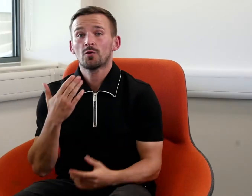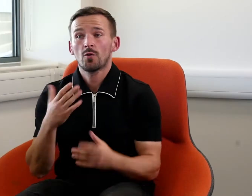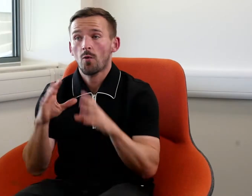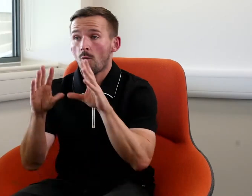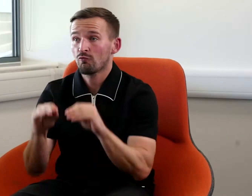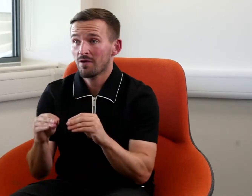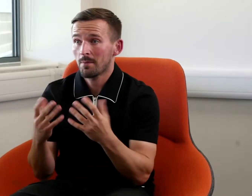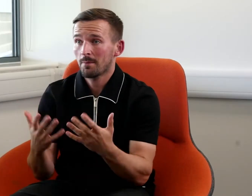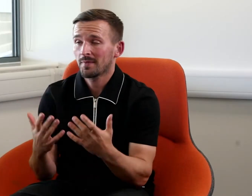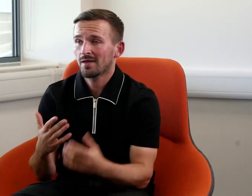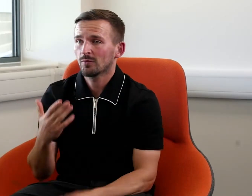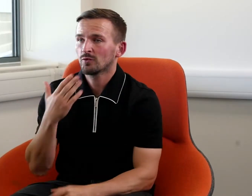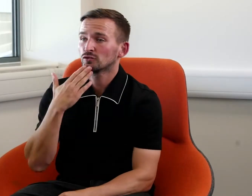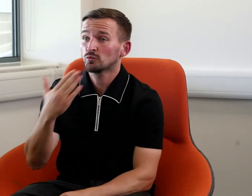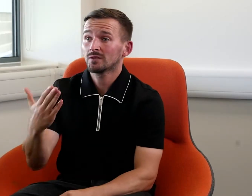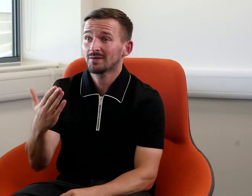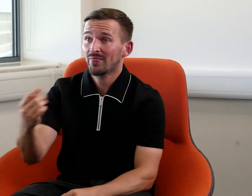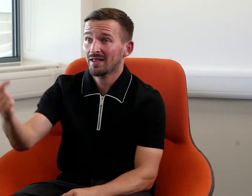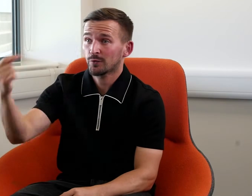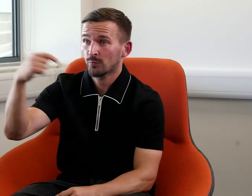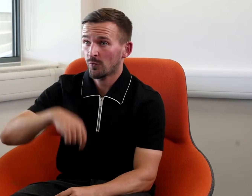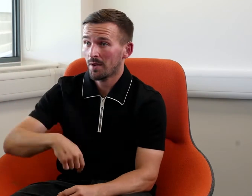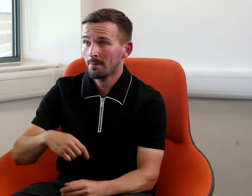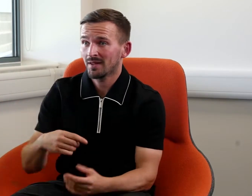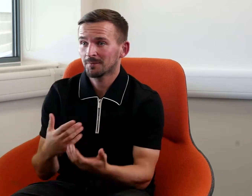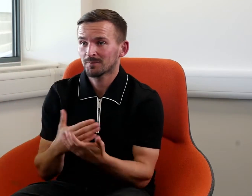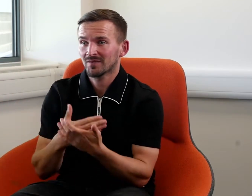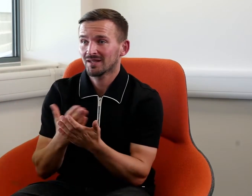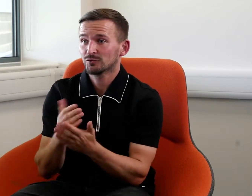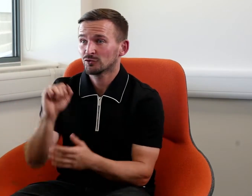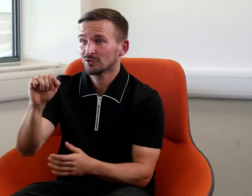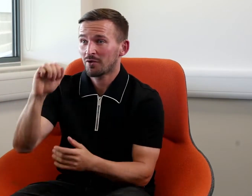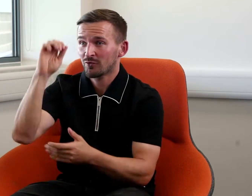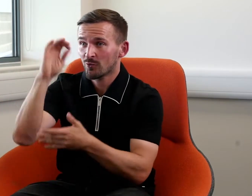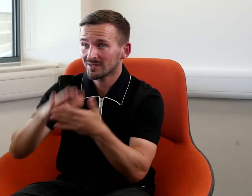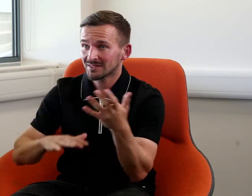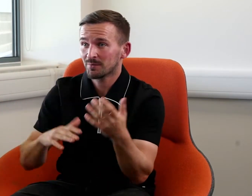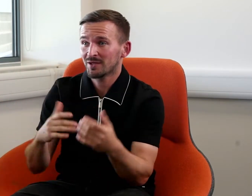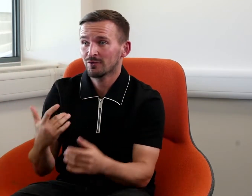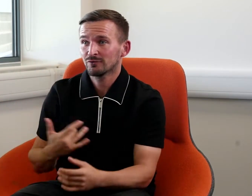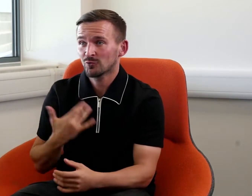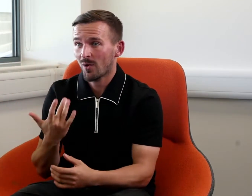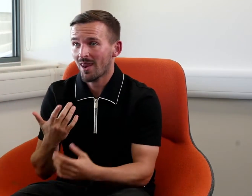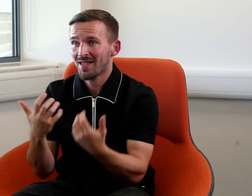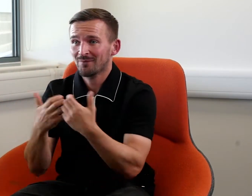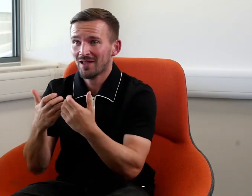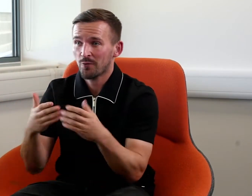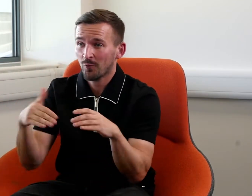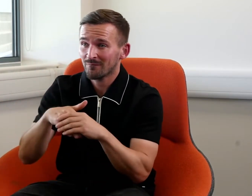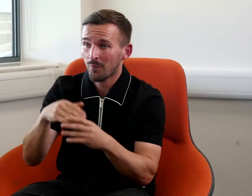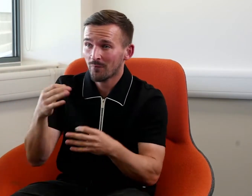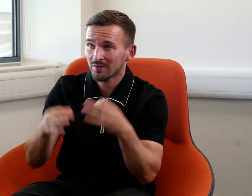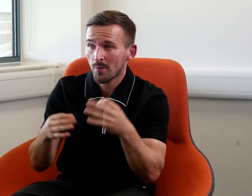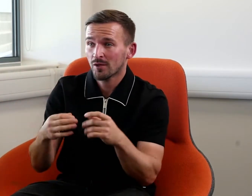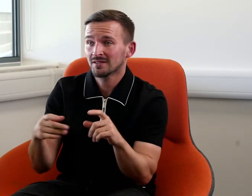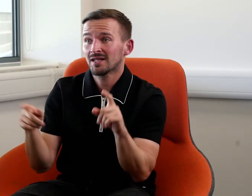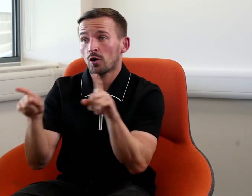Thank you. So we'll wrap up now. I just want to say thank you so much for coming in today, sharing your experiences, your thoughts, your